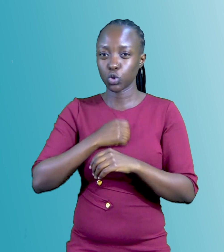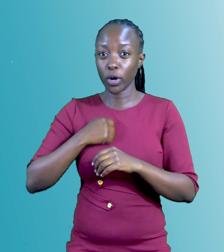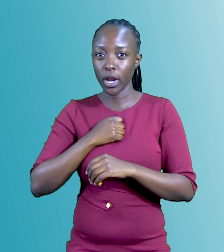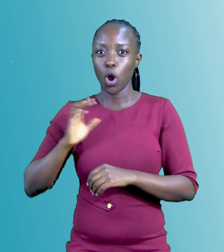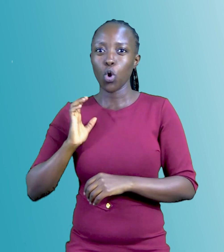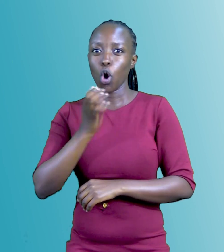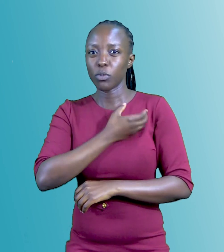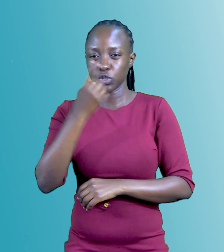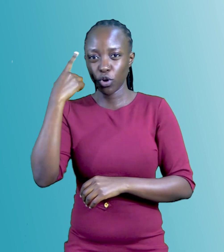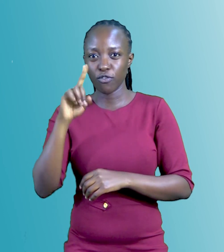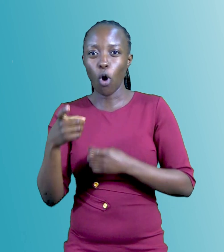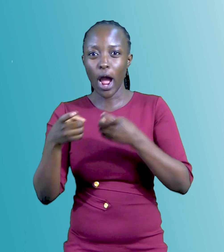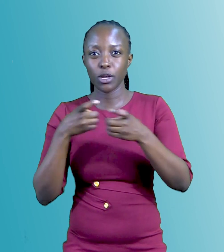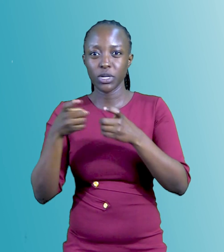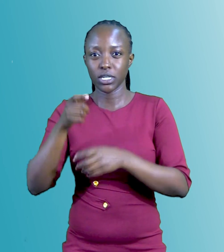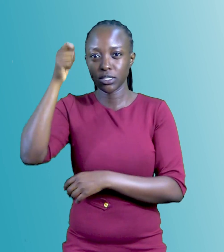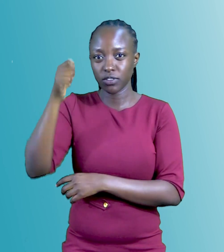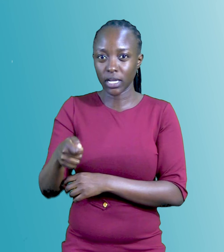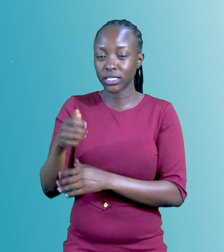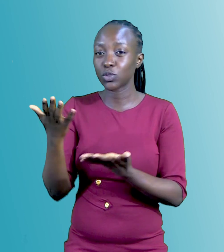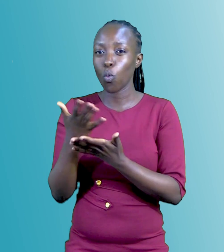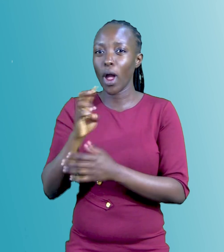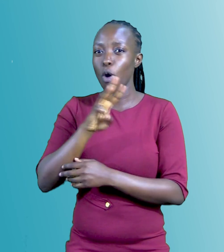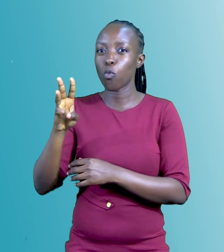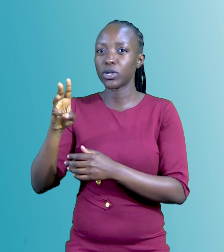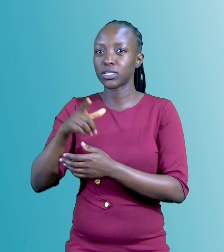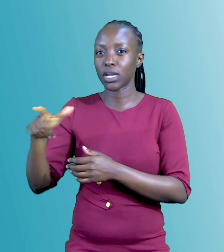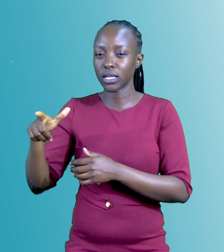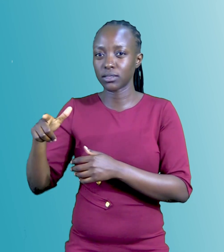End Towers, 2nd floor, Waiyaki Way, Westlands, or write them a letter